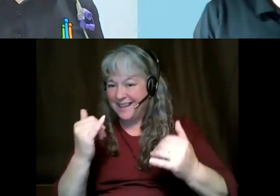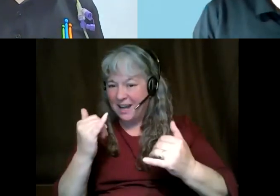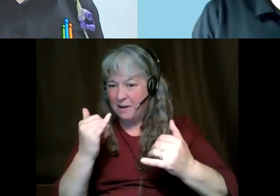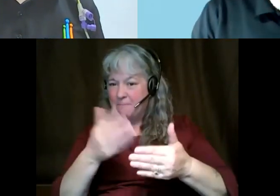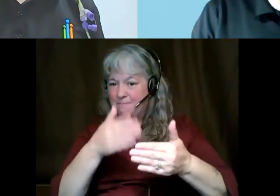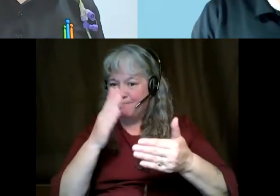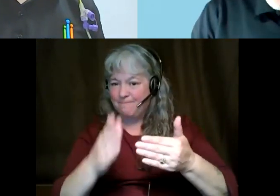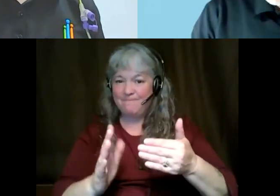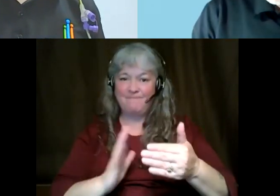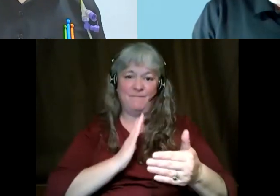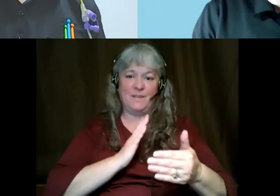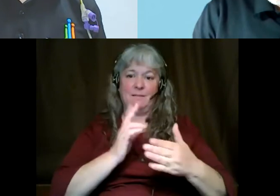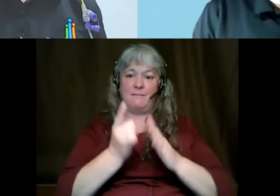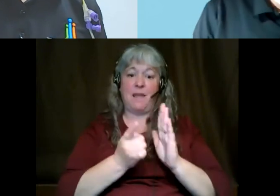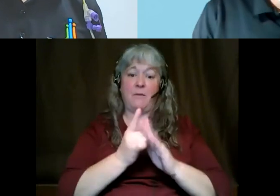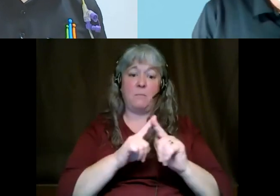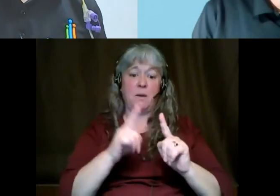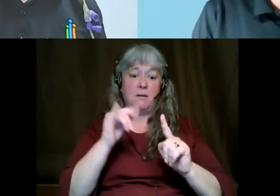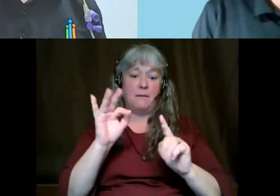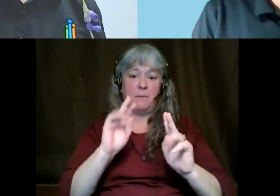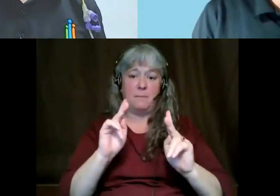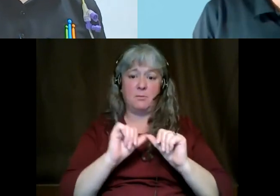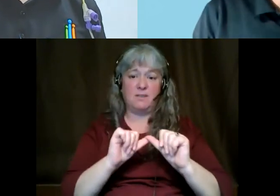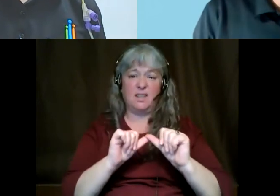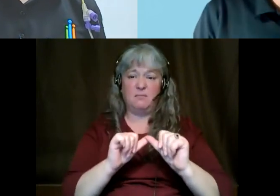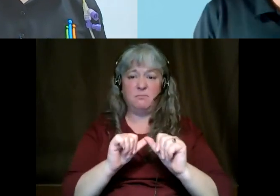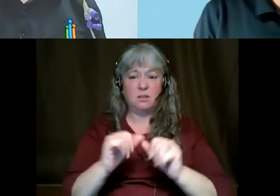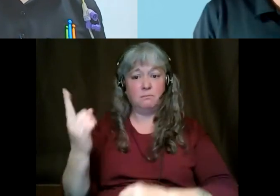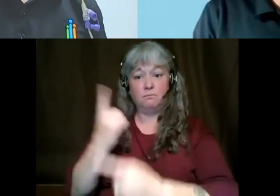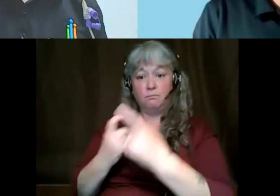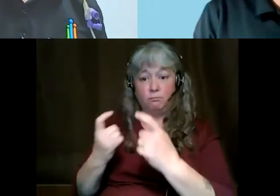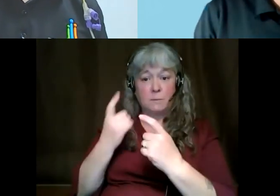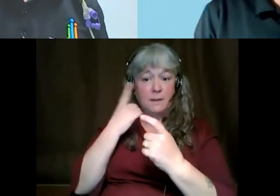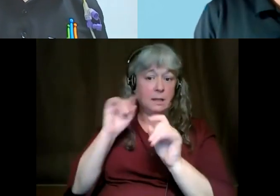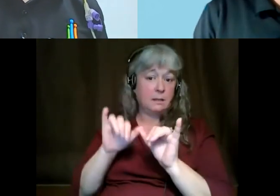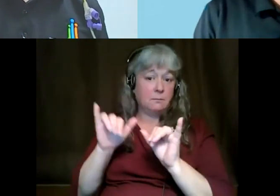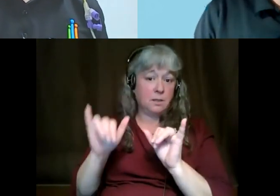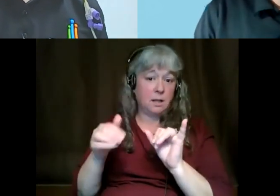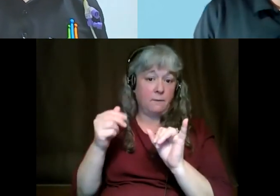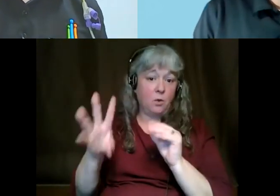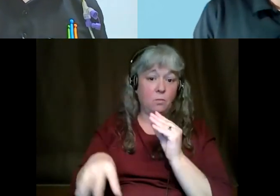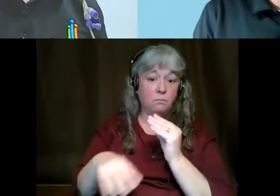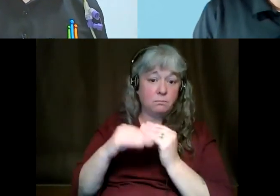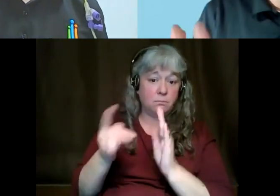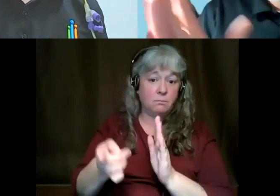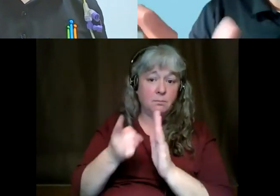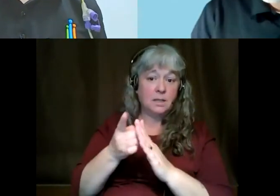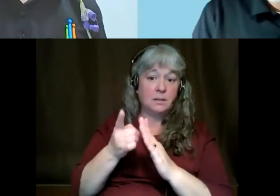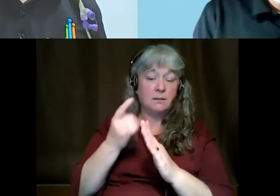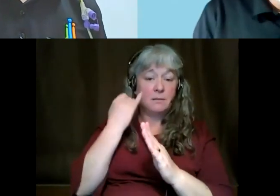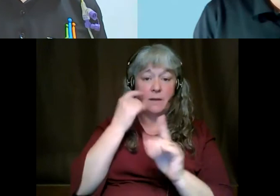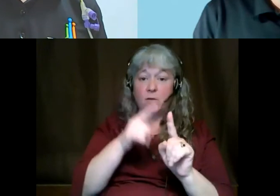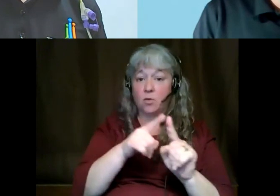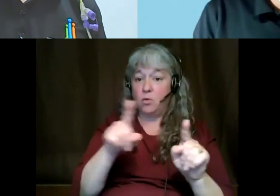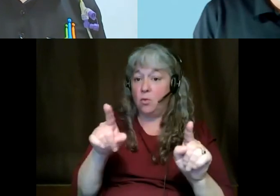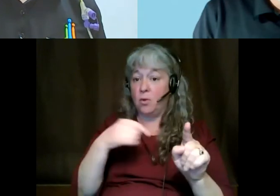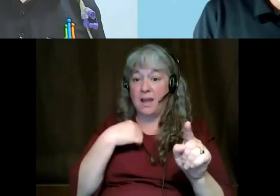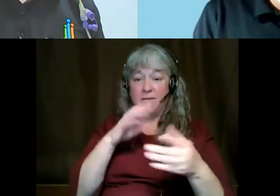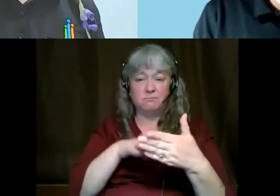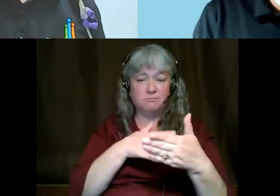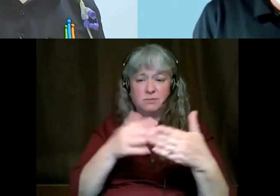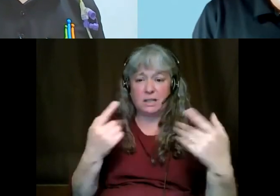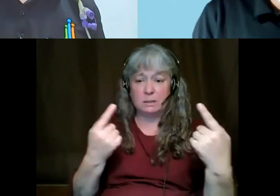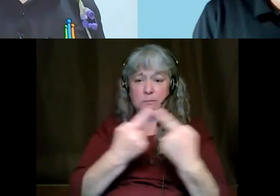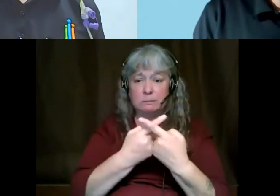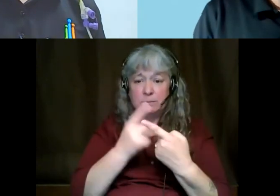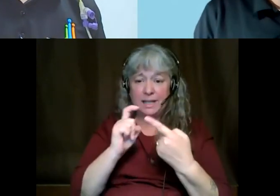get questions, I mean, I think we can probably hang around for a few more minutes. So anyone that's got a scheduling conflict and you need to